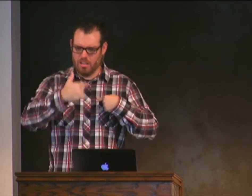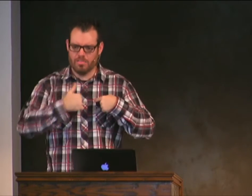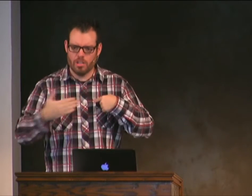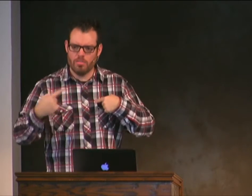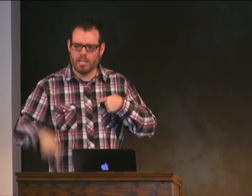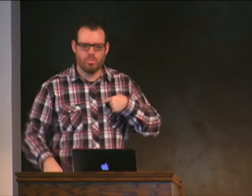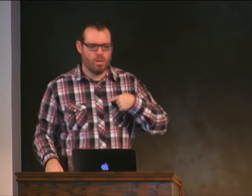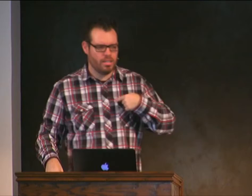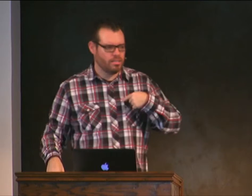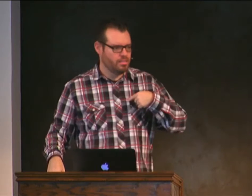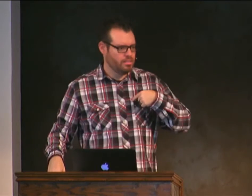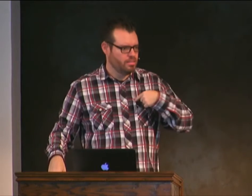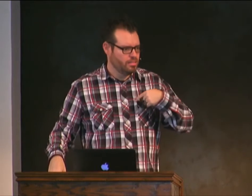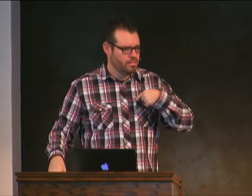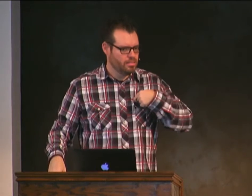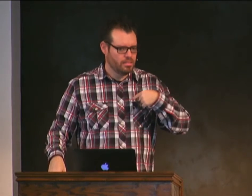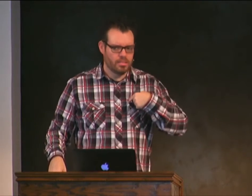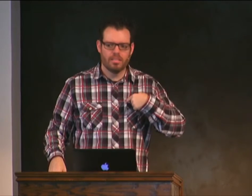he loves me no matter what,